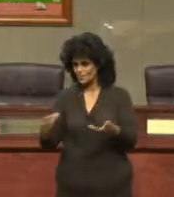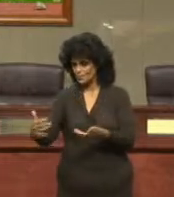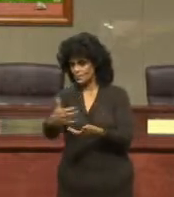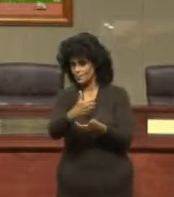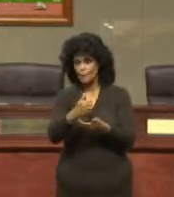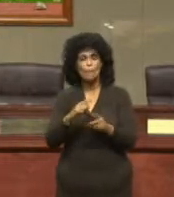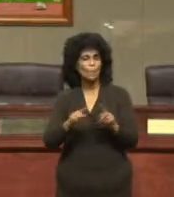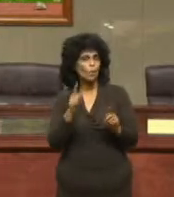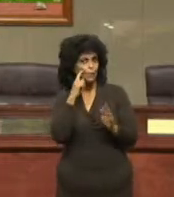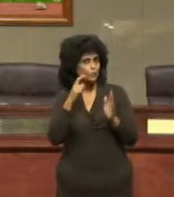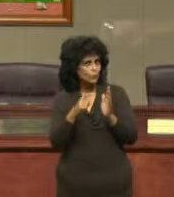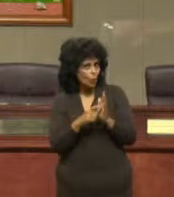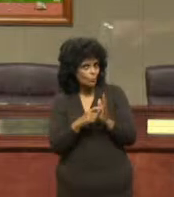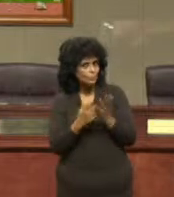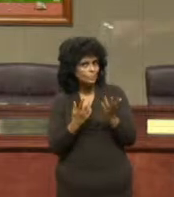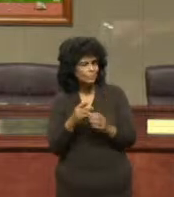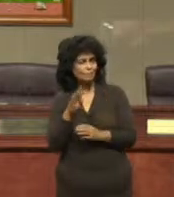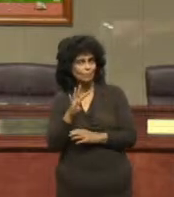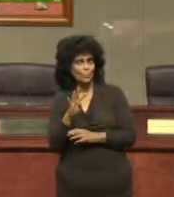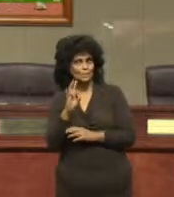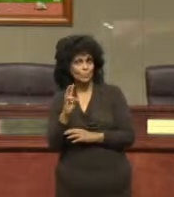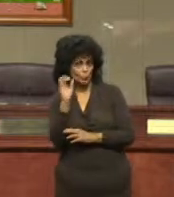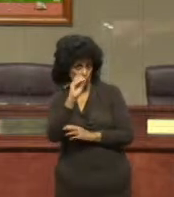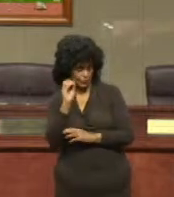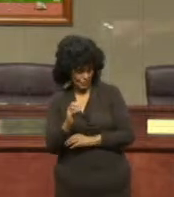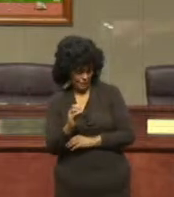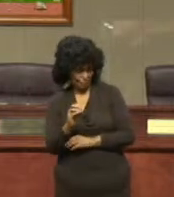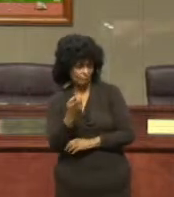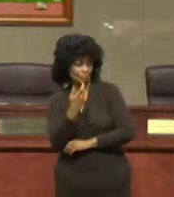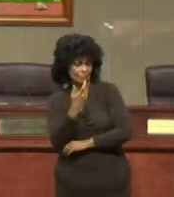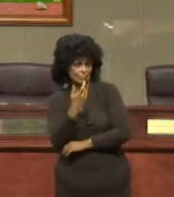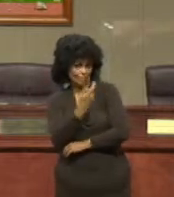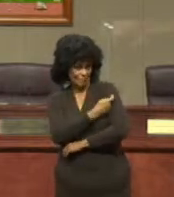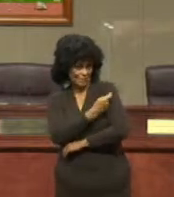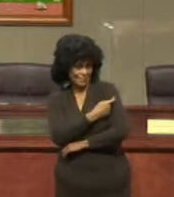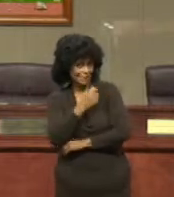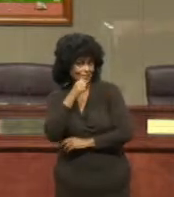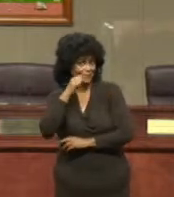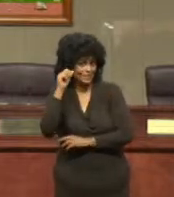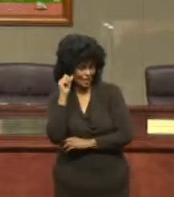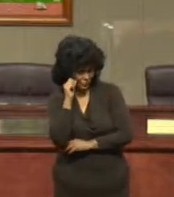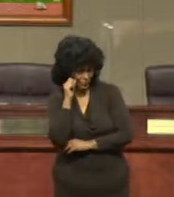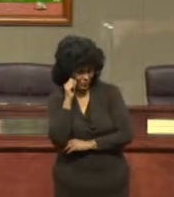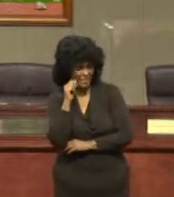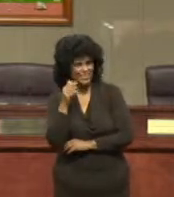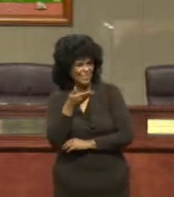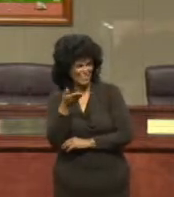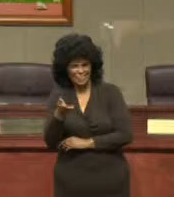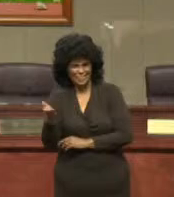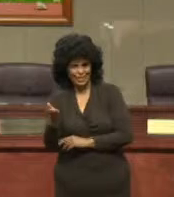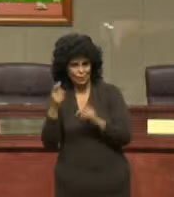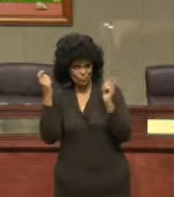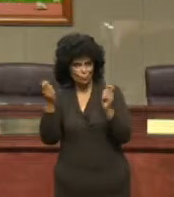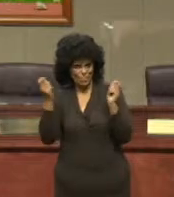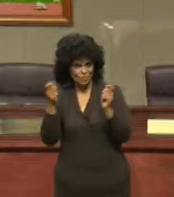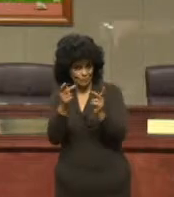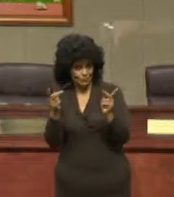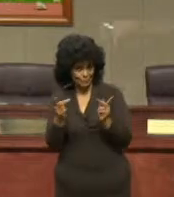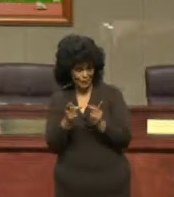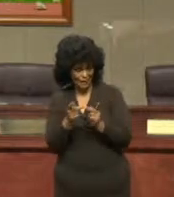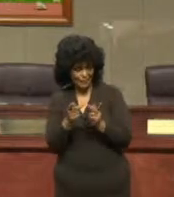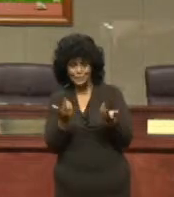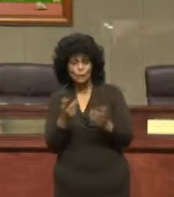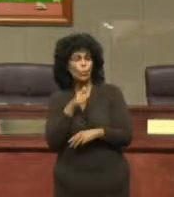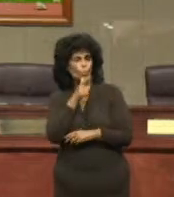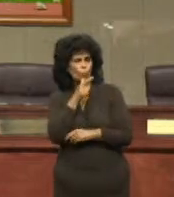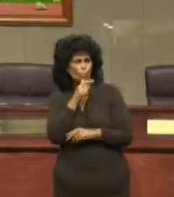that nearly 47% of the vaccinations yesterday at our recreation center sites were made up of